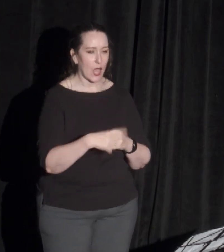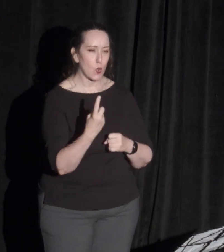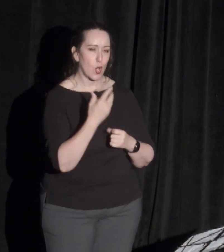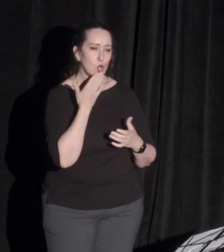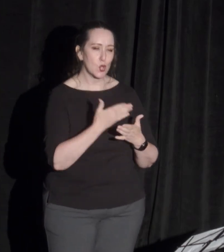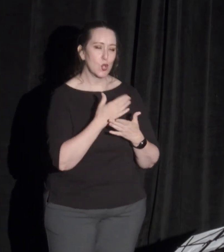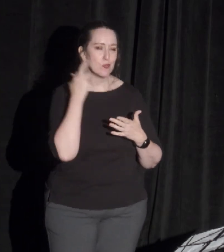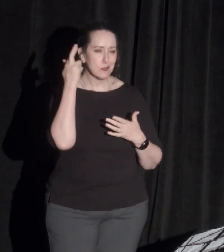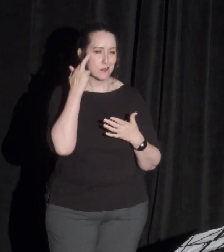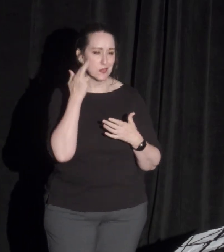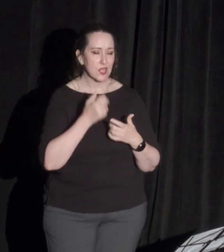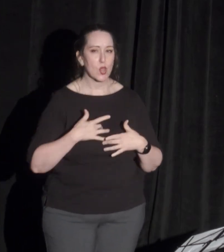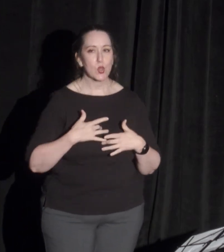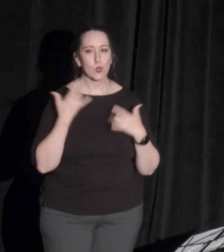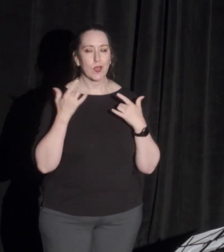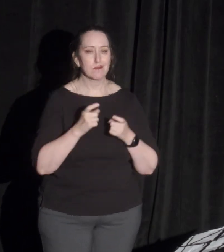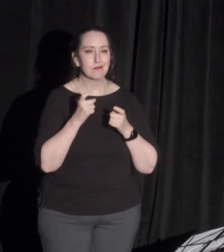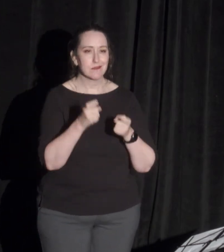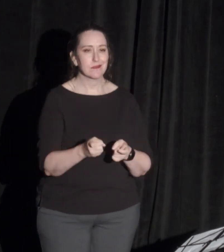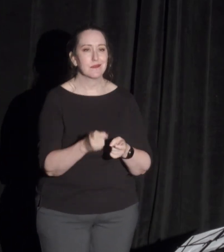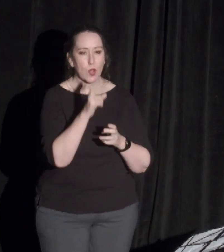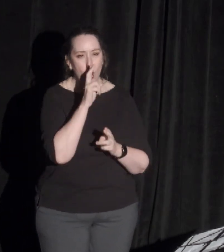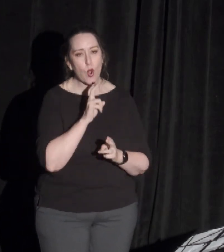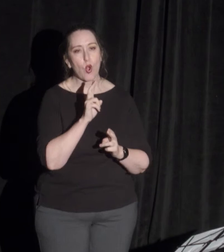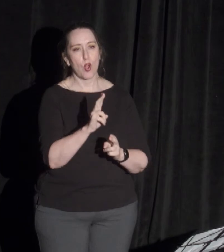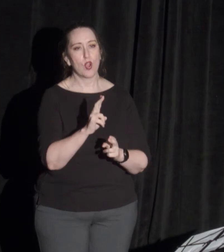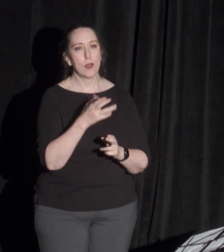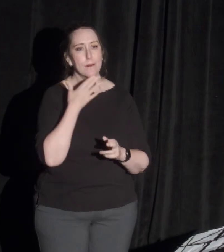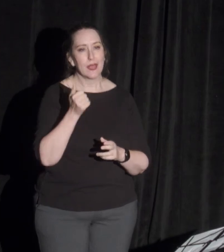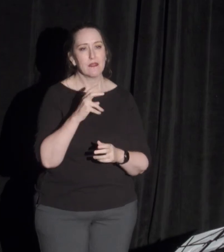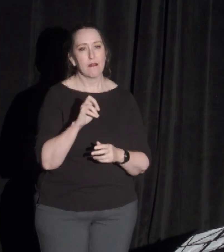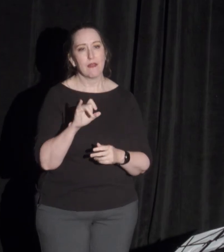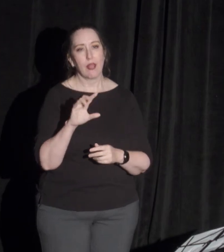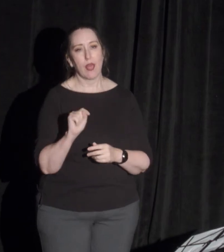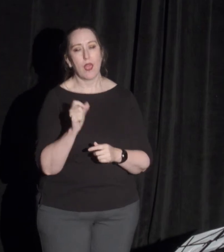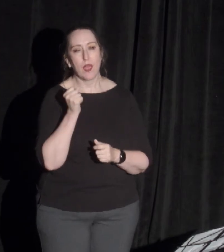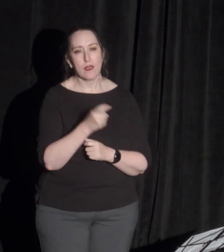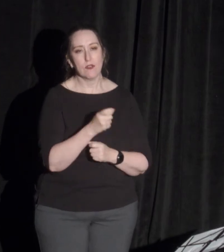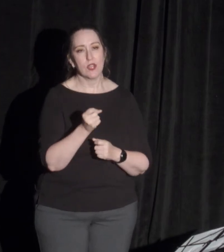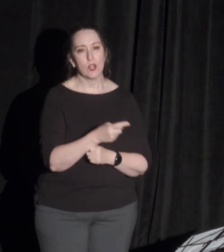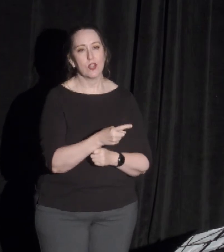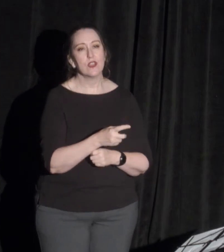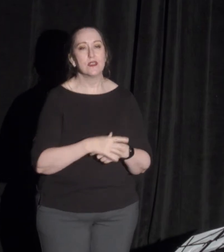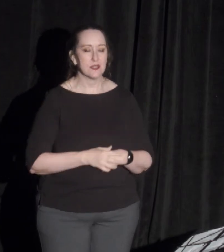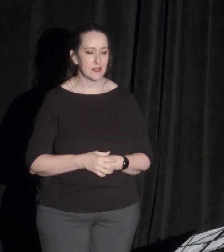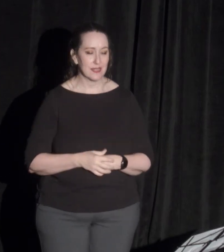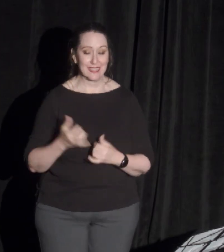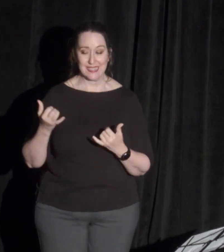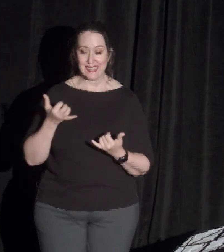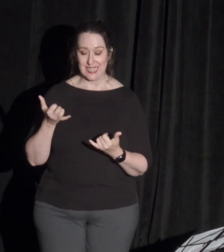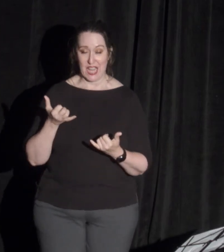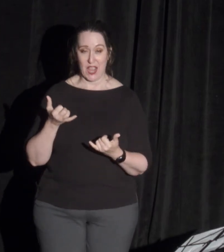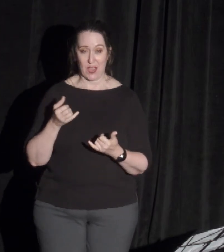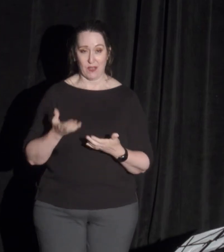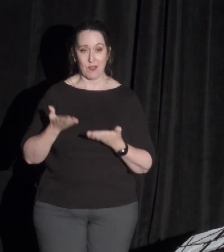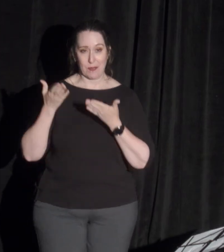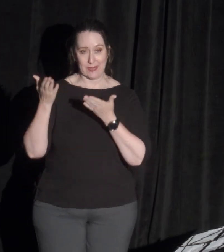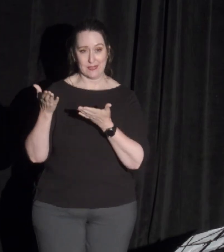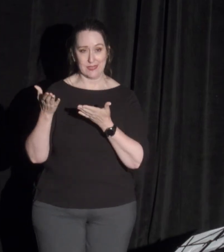we're so thrilled to give out to honor the best novelette every year. All right, and now here are the nominees for Best